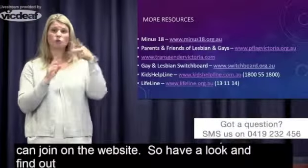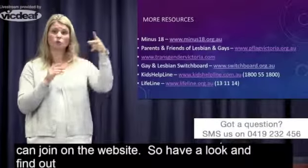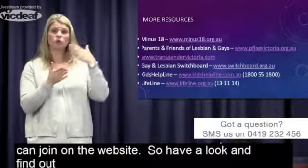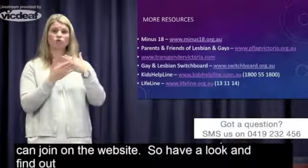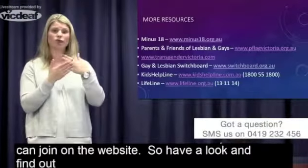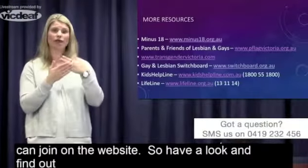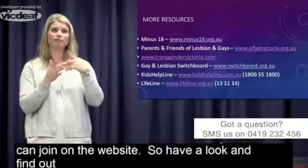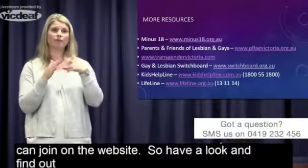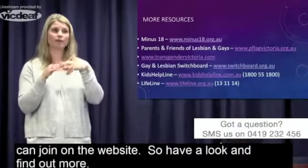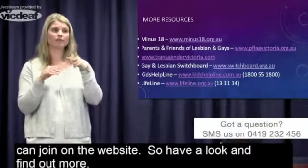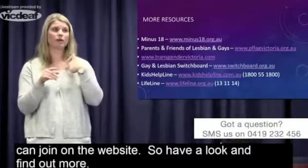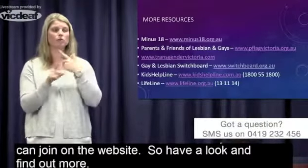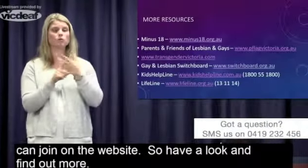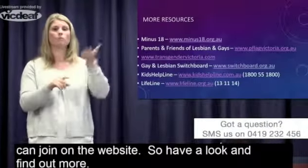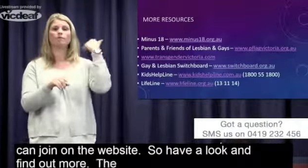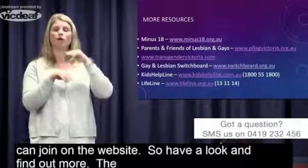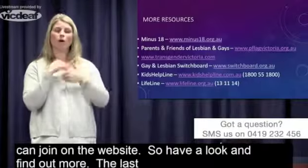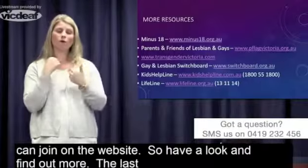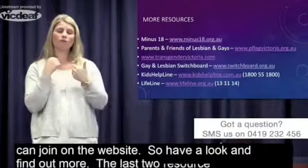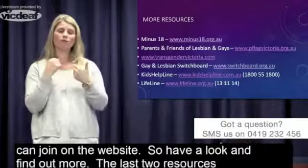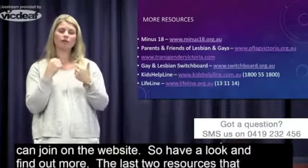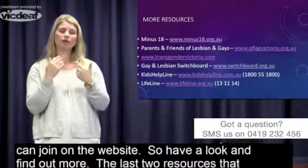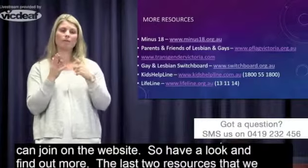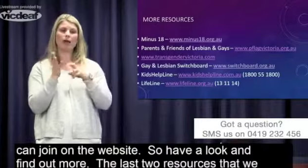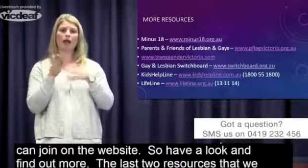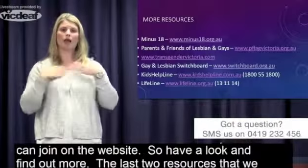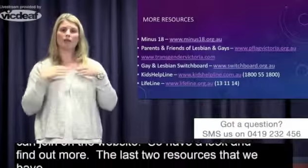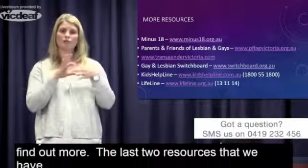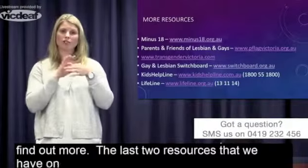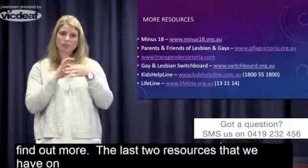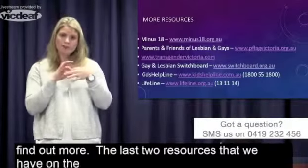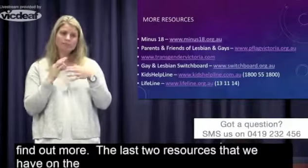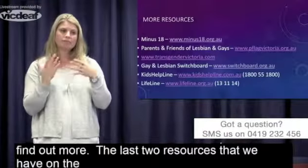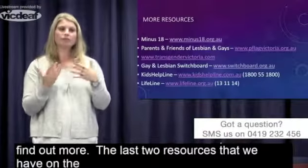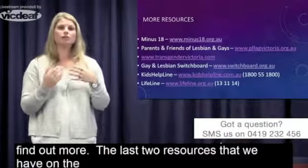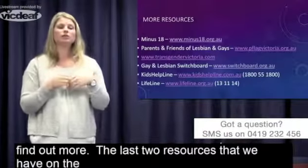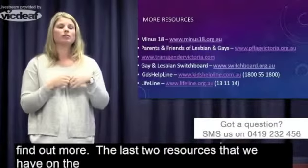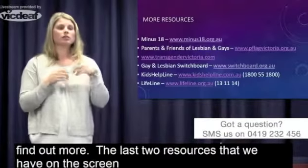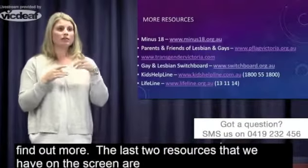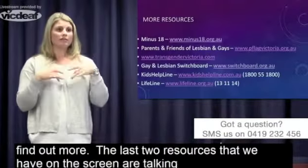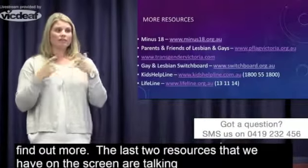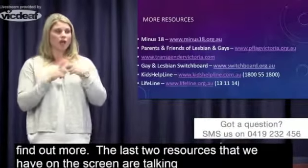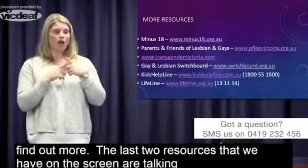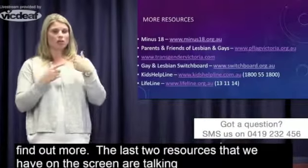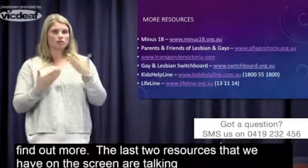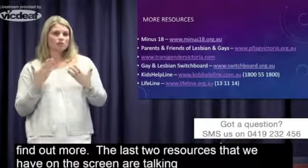And the last two resources that we have on the screen, I was talking about healthy relationships before,